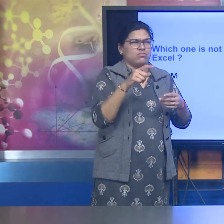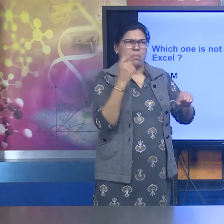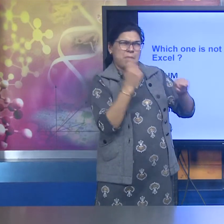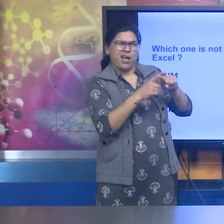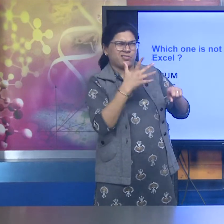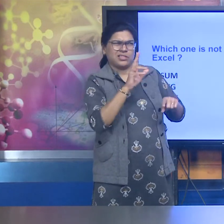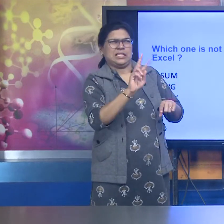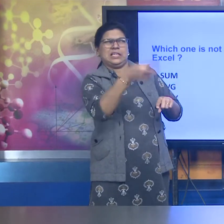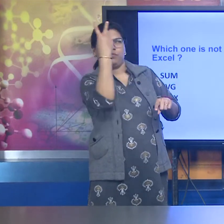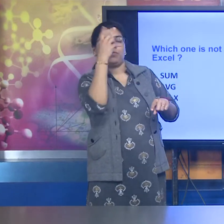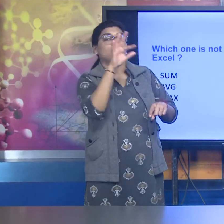Fourth,